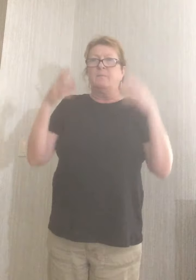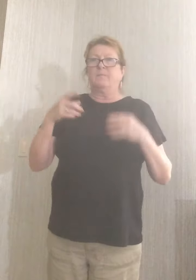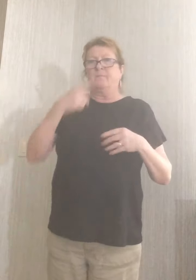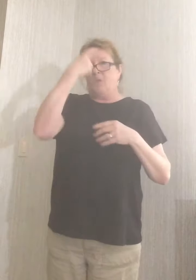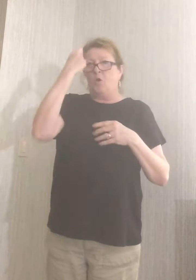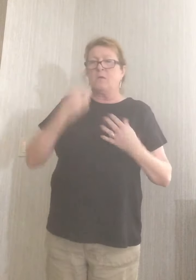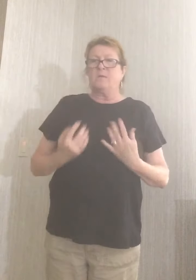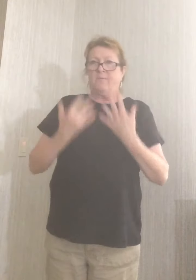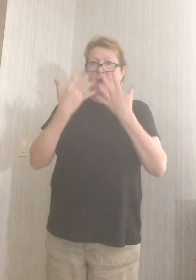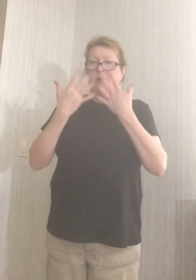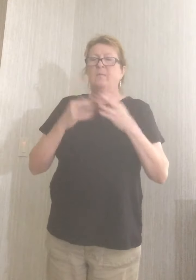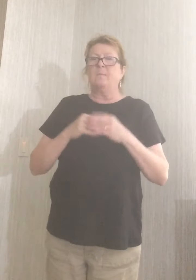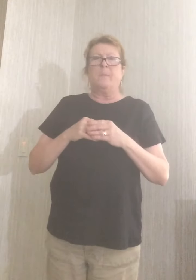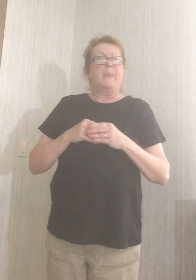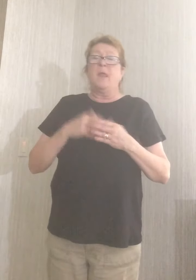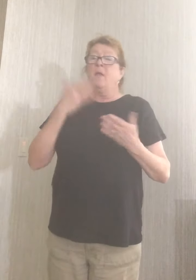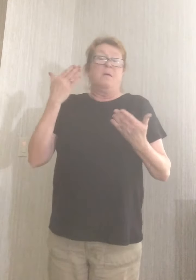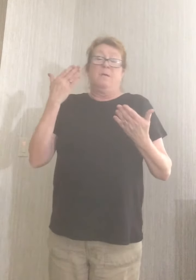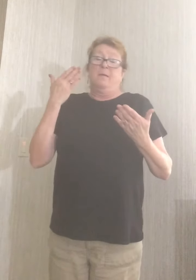or even comfortable.